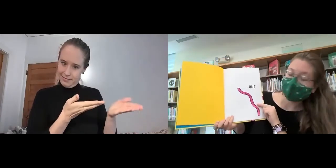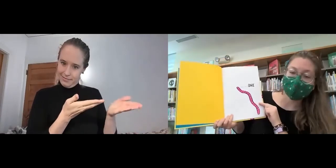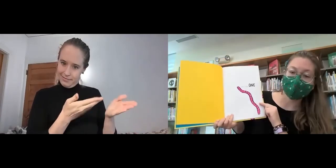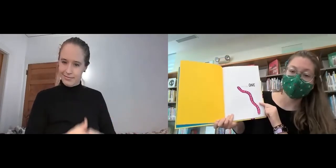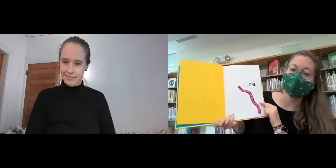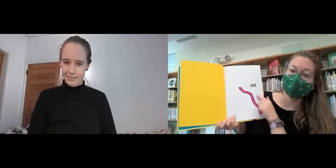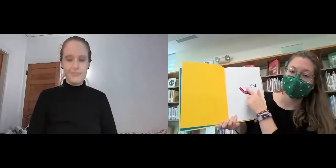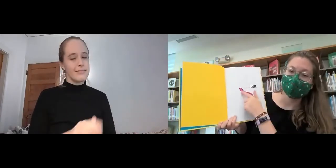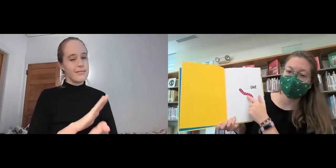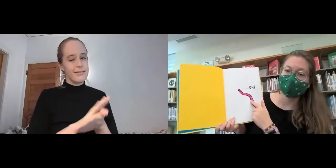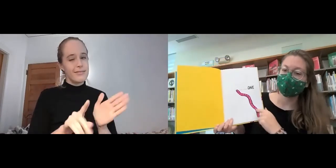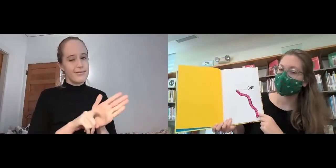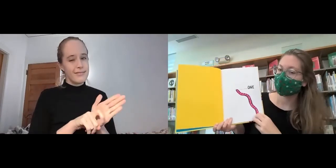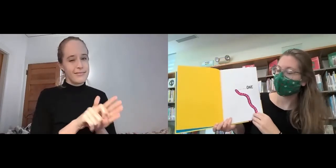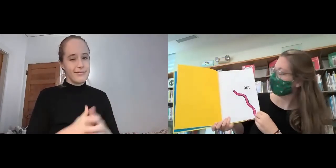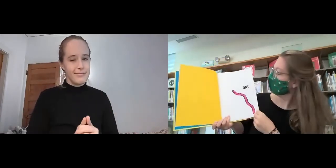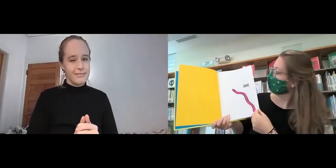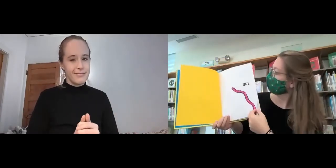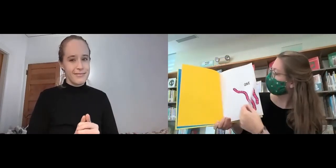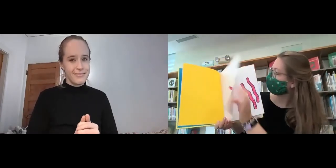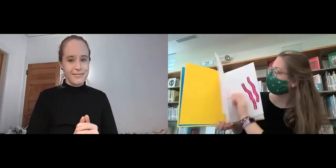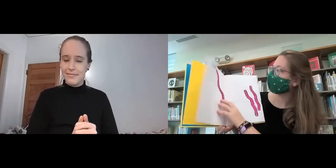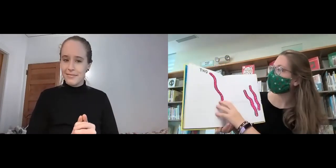It's a nice worm.